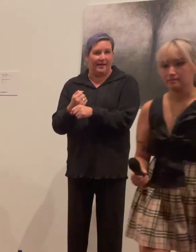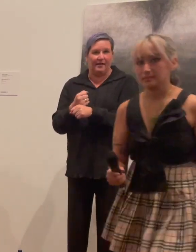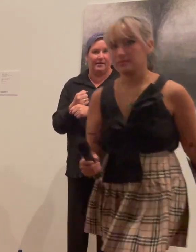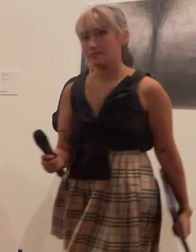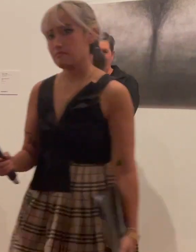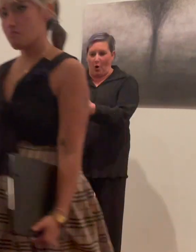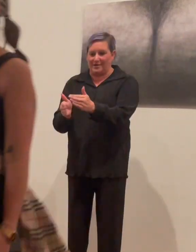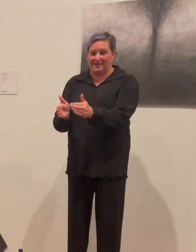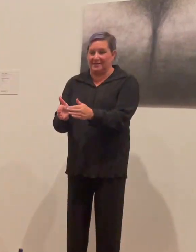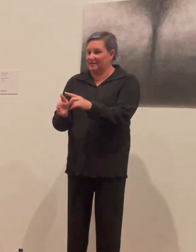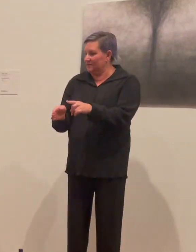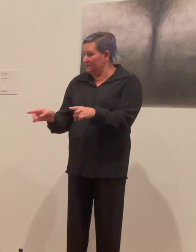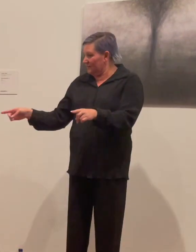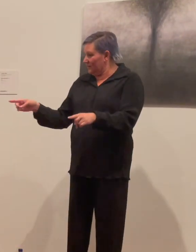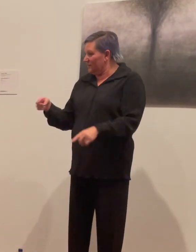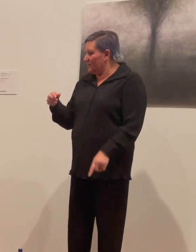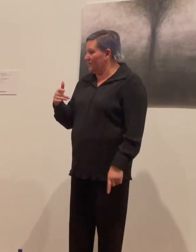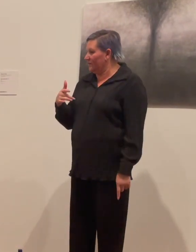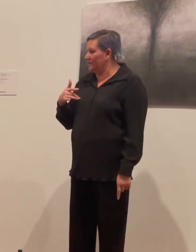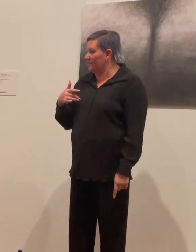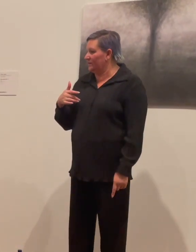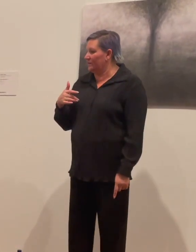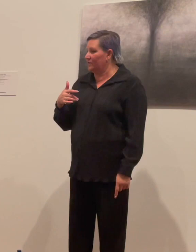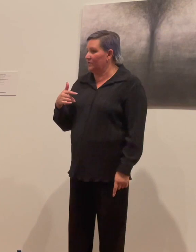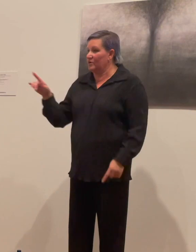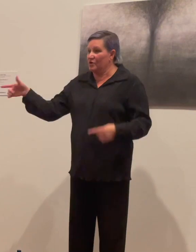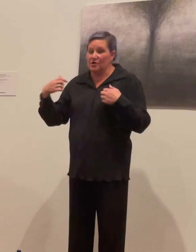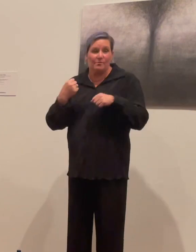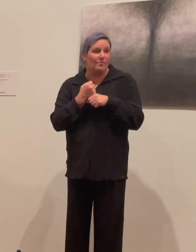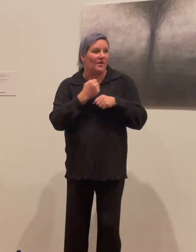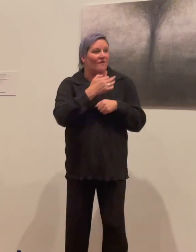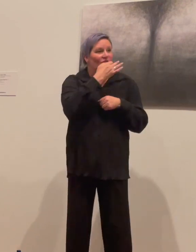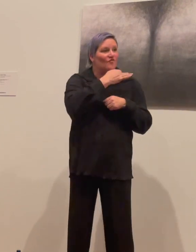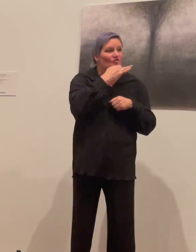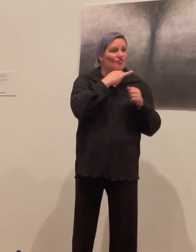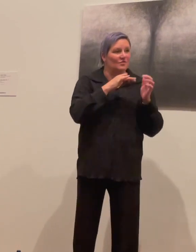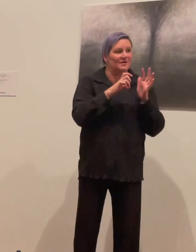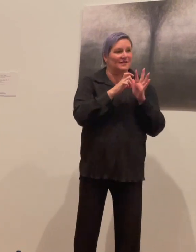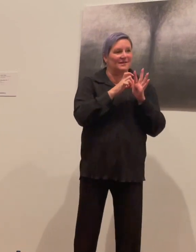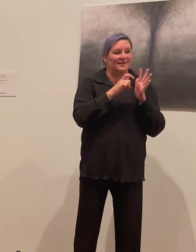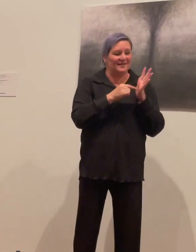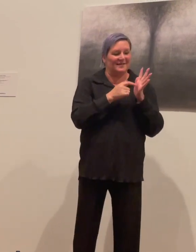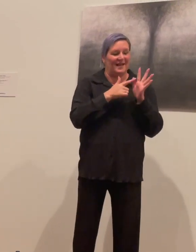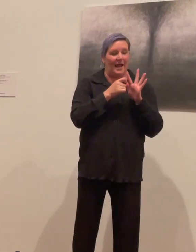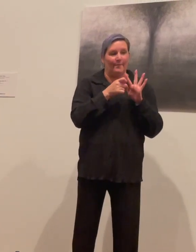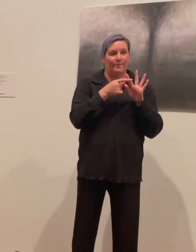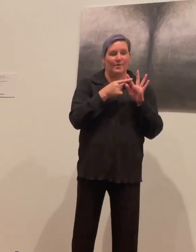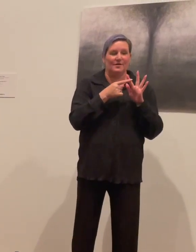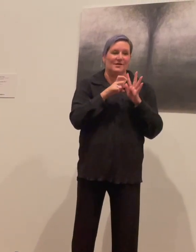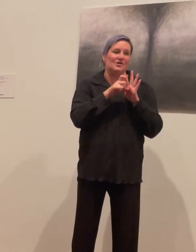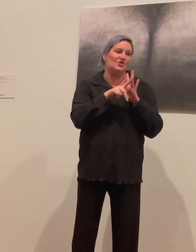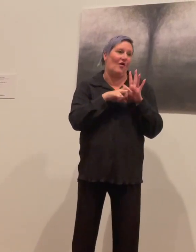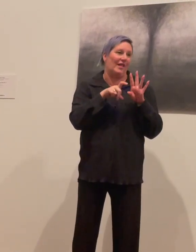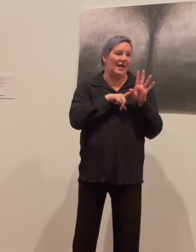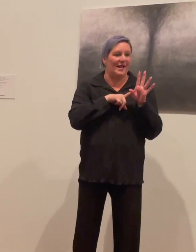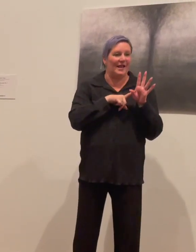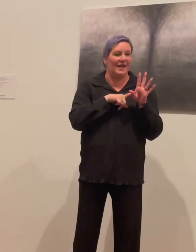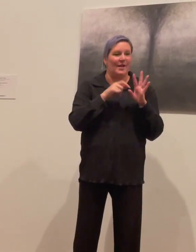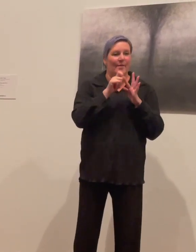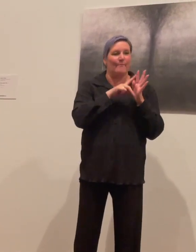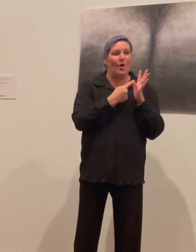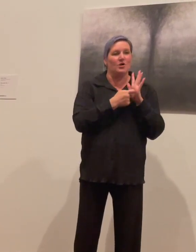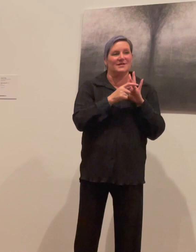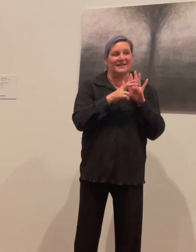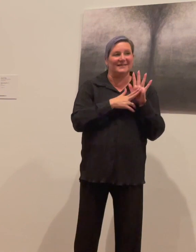Because you've made a few tapes. You've made a few tapes now. You've made Dolly Parton, Jade Hurley. Who are you working on